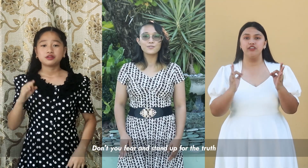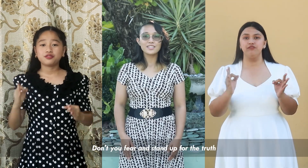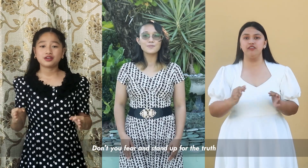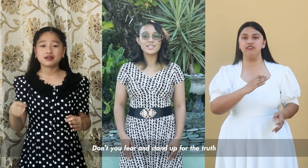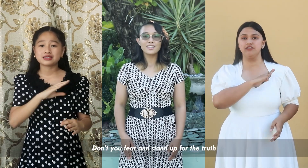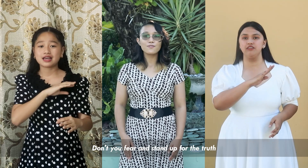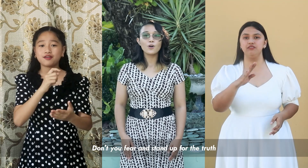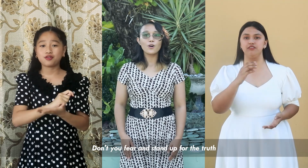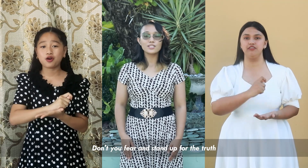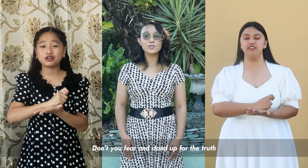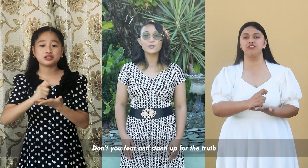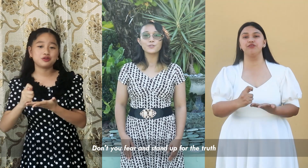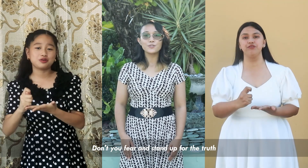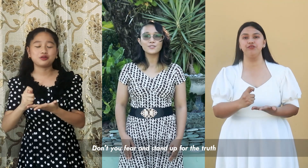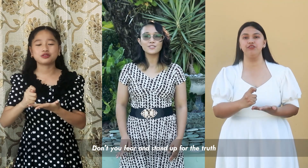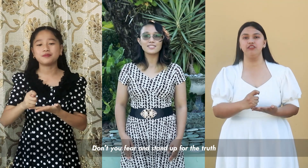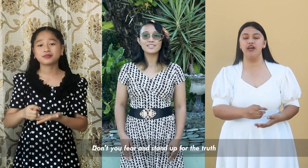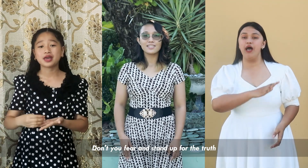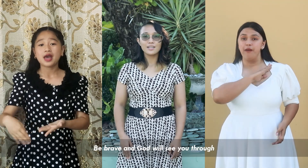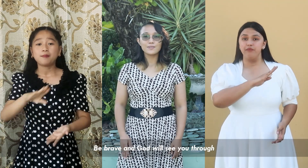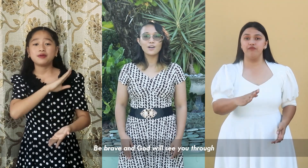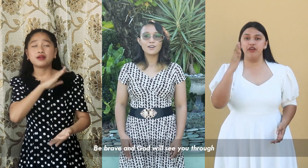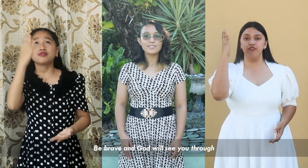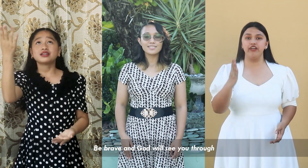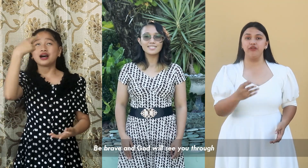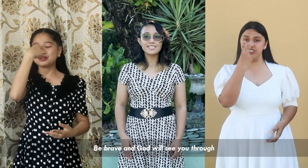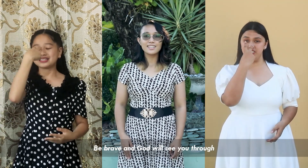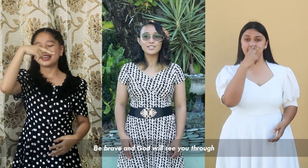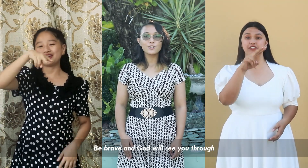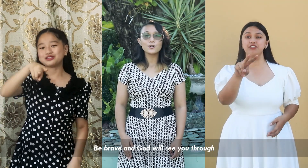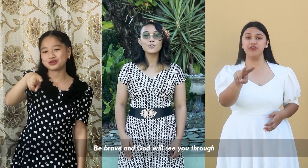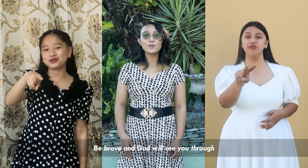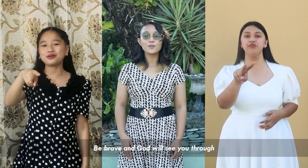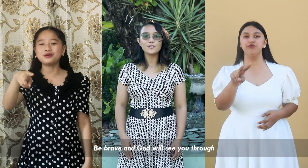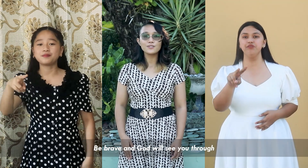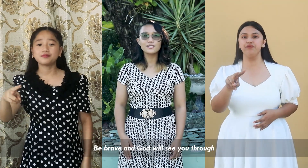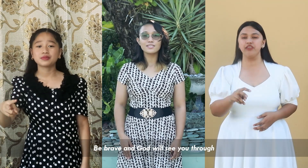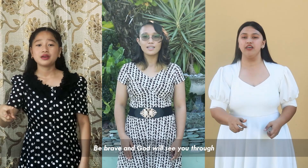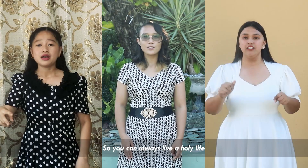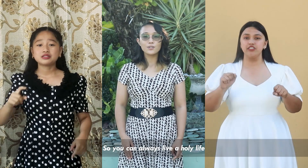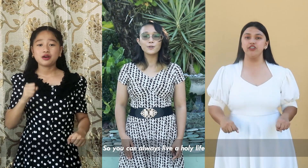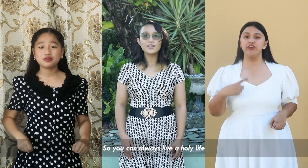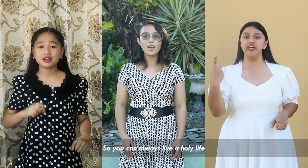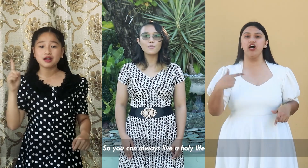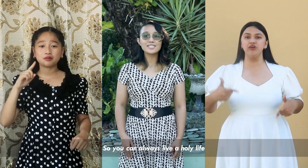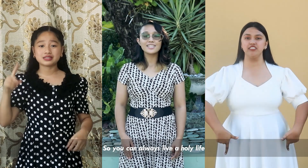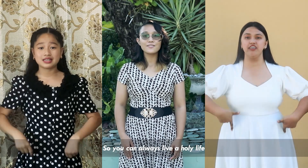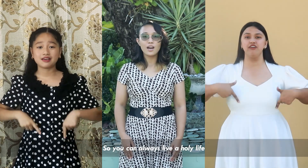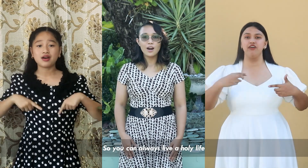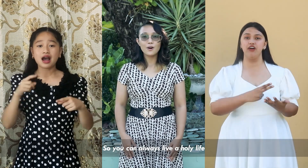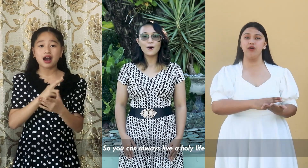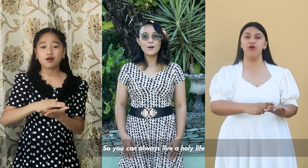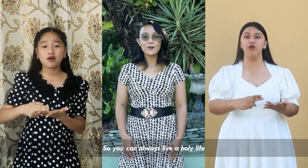Don't Be clear and stand for the truth Be brave and God will see you through So you can